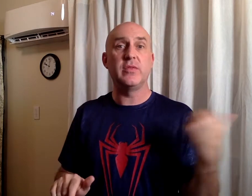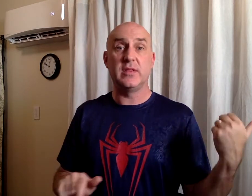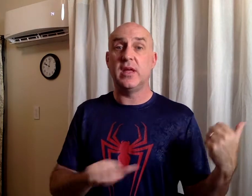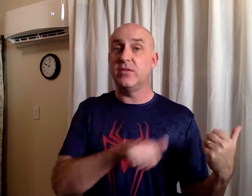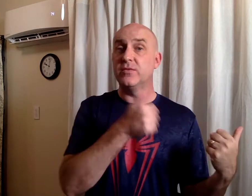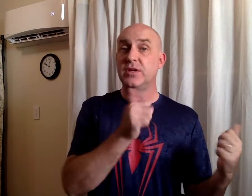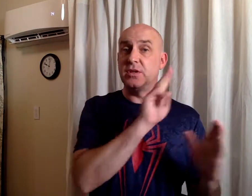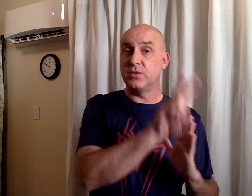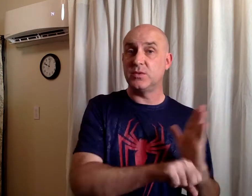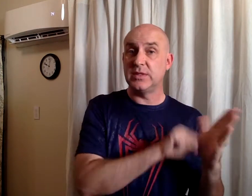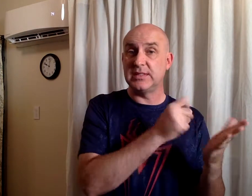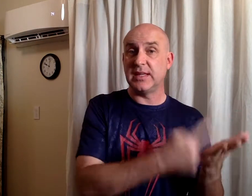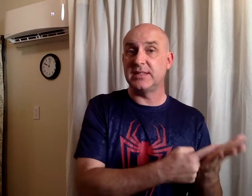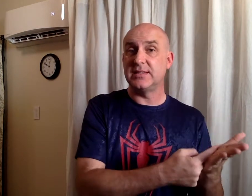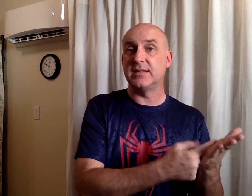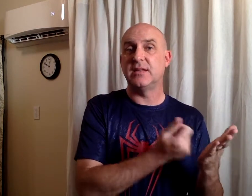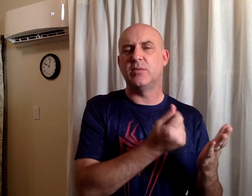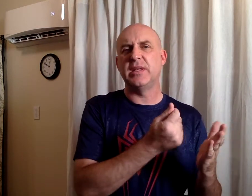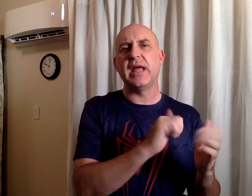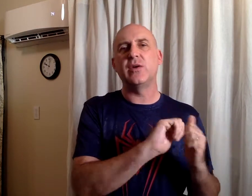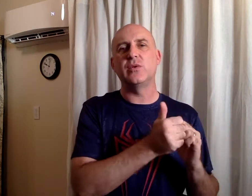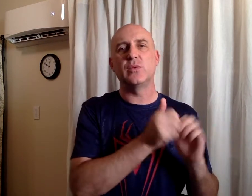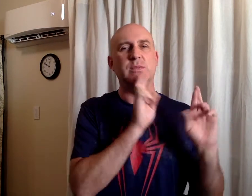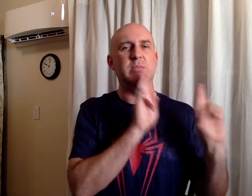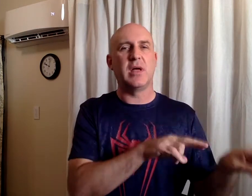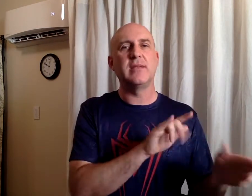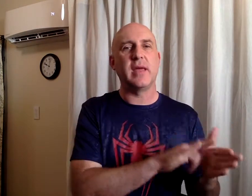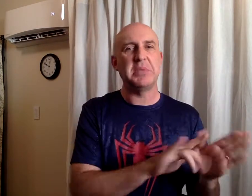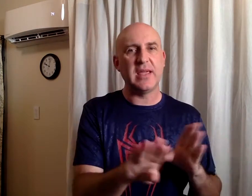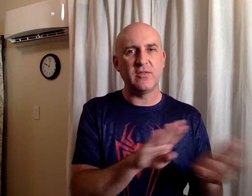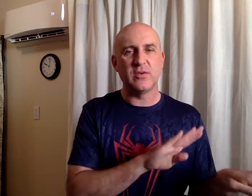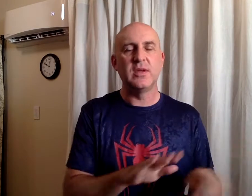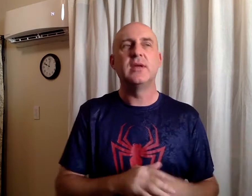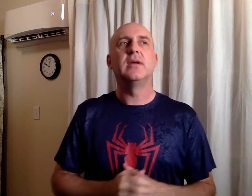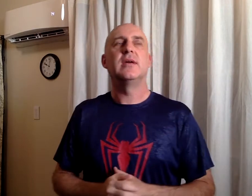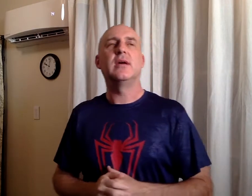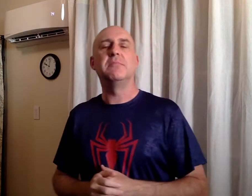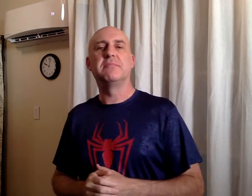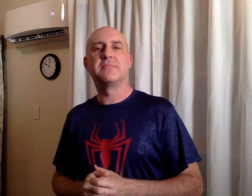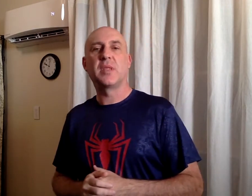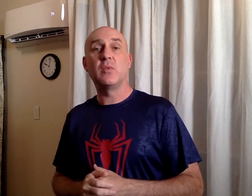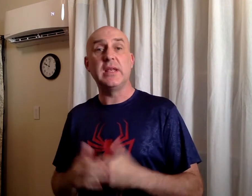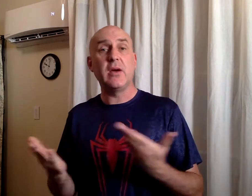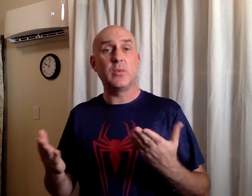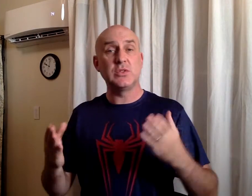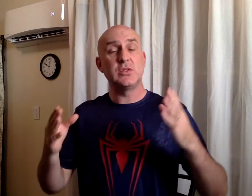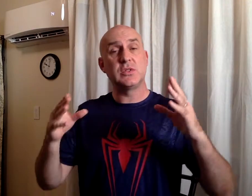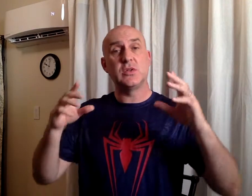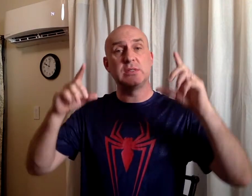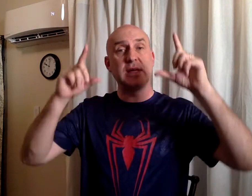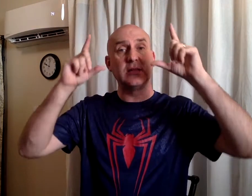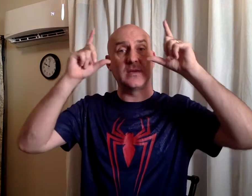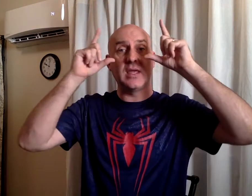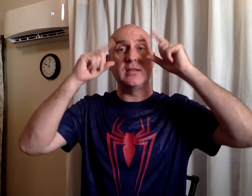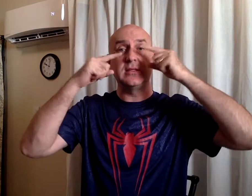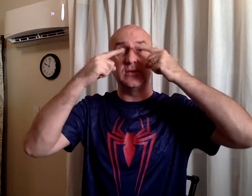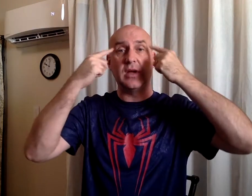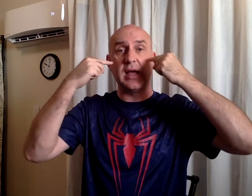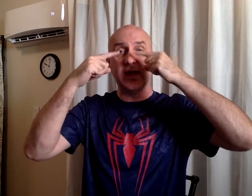in the other videos, we discuss a little bit how you can respond to that behavior. Right now, I want you just to know the signs, okay? These are your